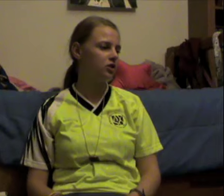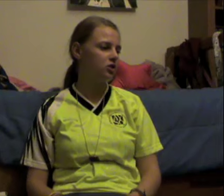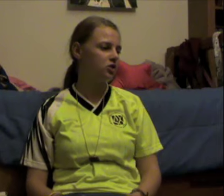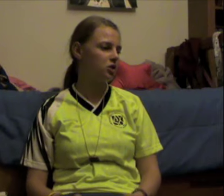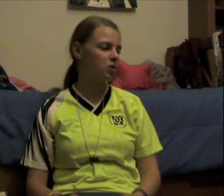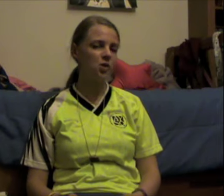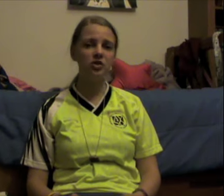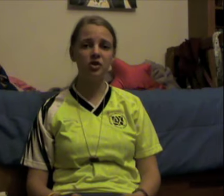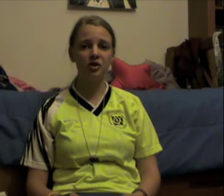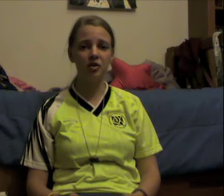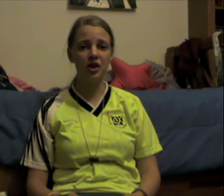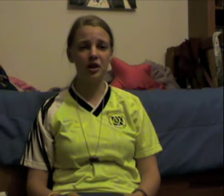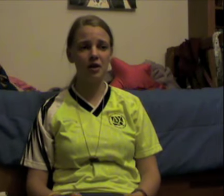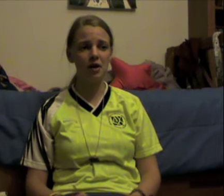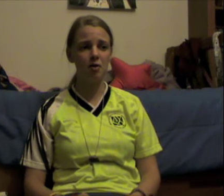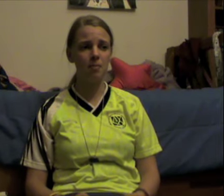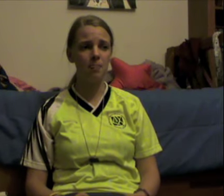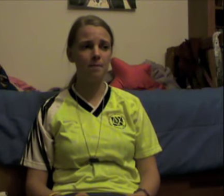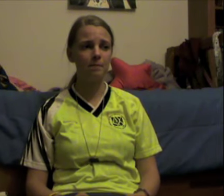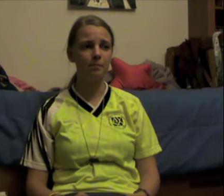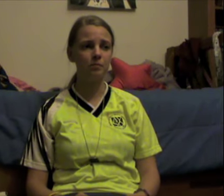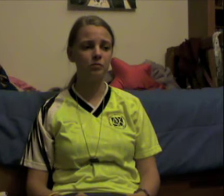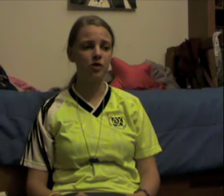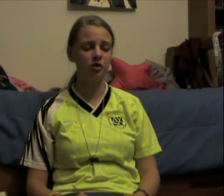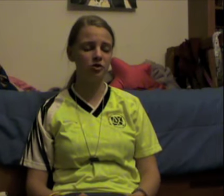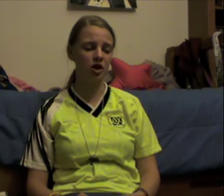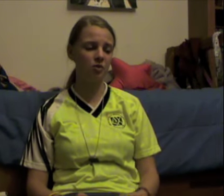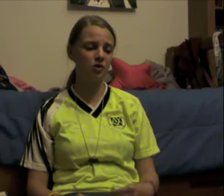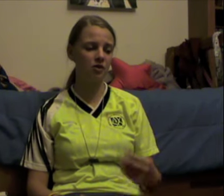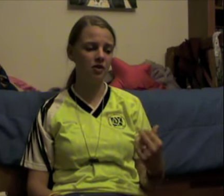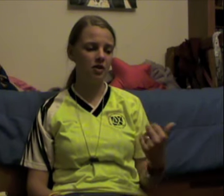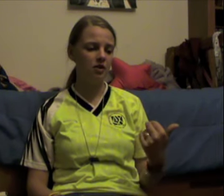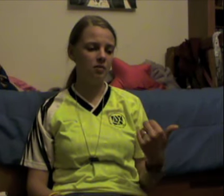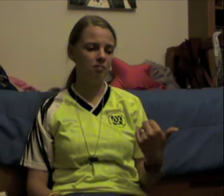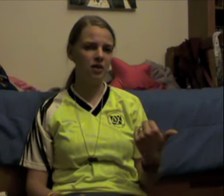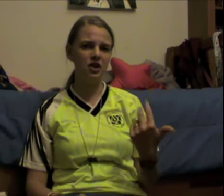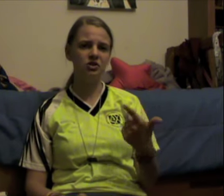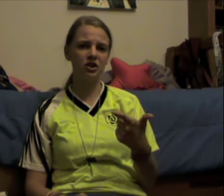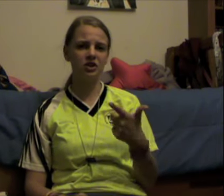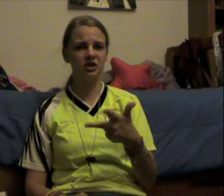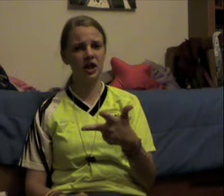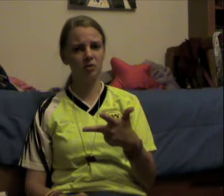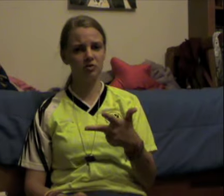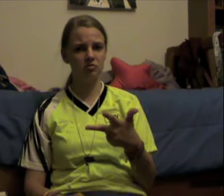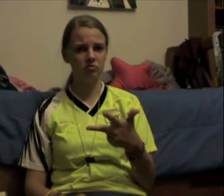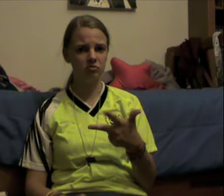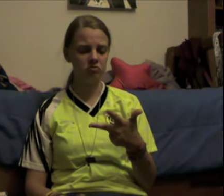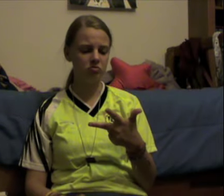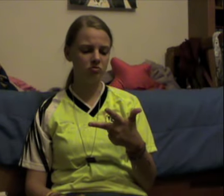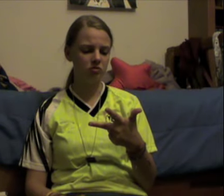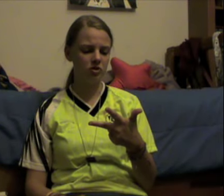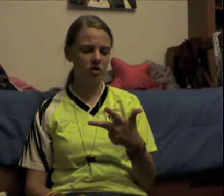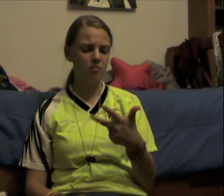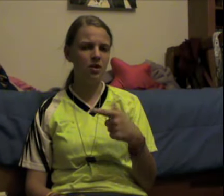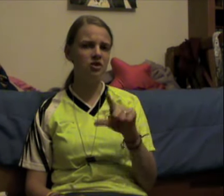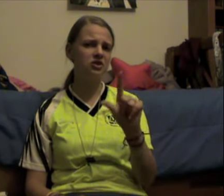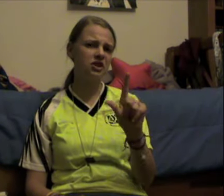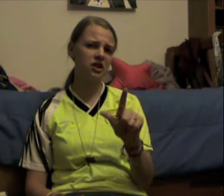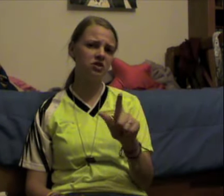So, where do I start? Okay, um, I'll start out with minutes, seconds, and hours. Minutes and seconds